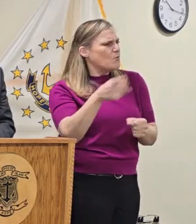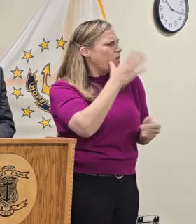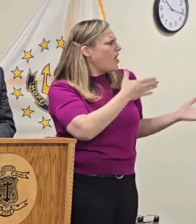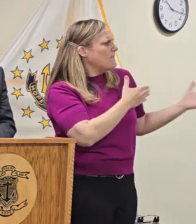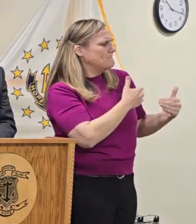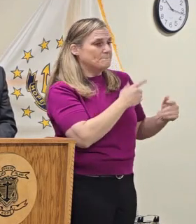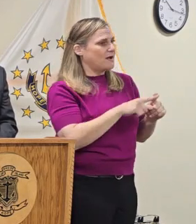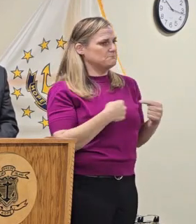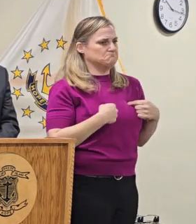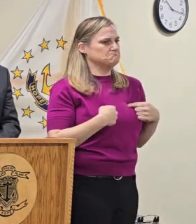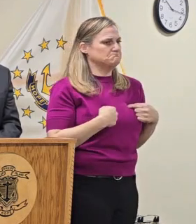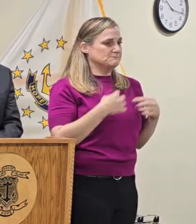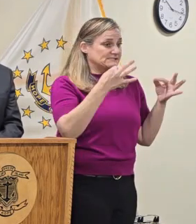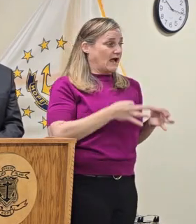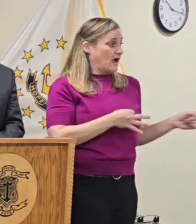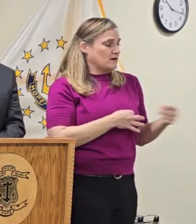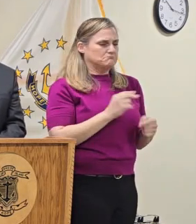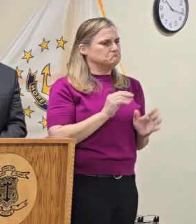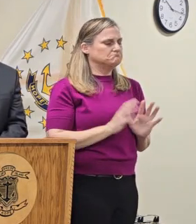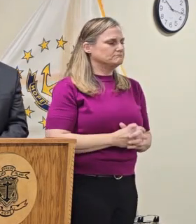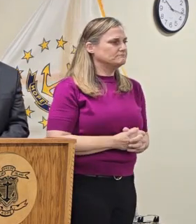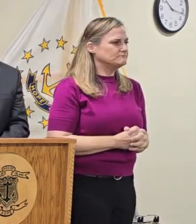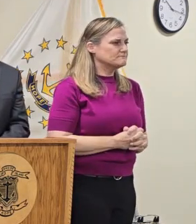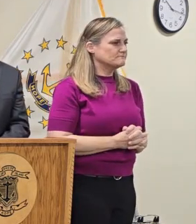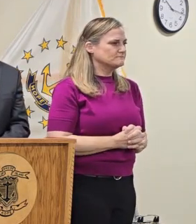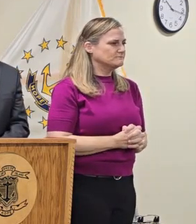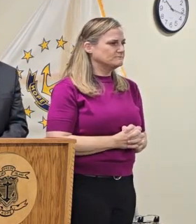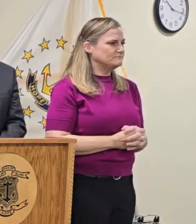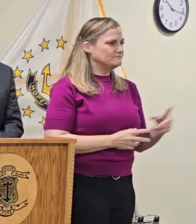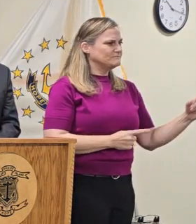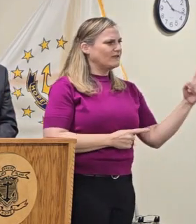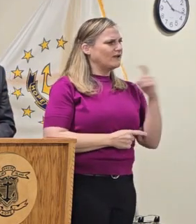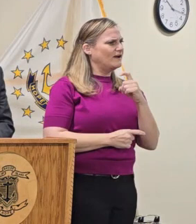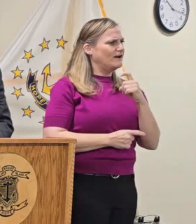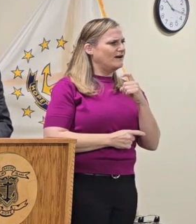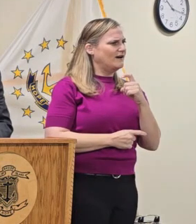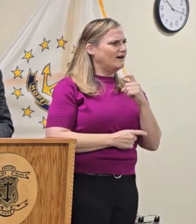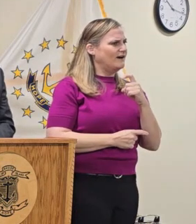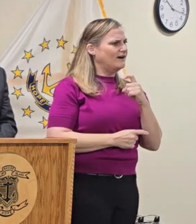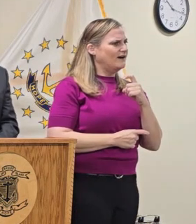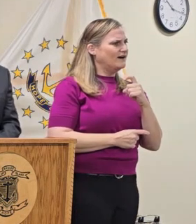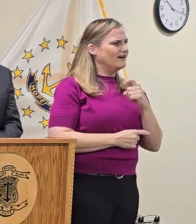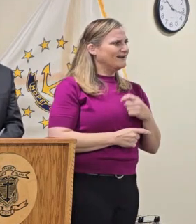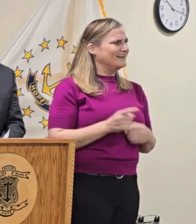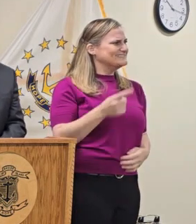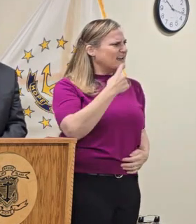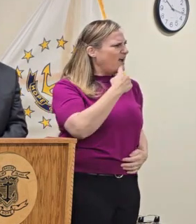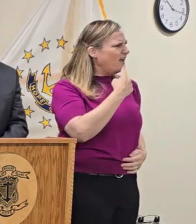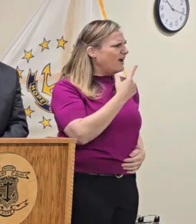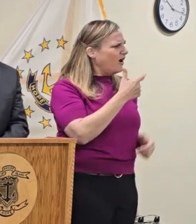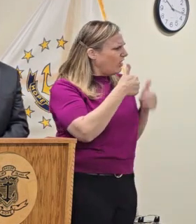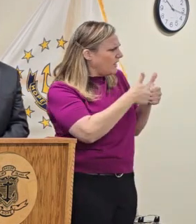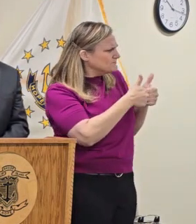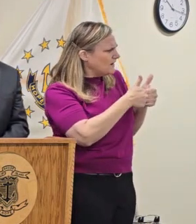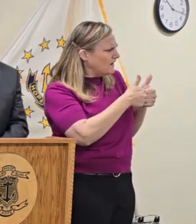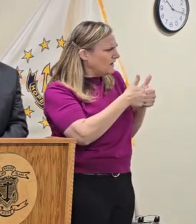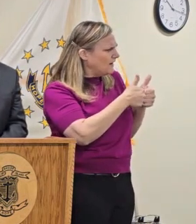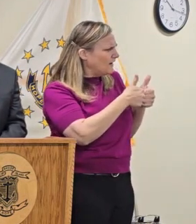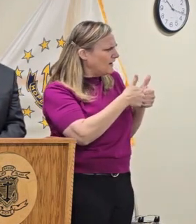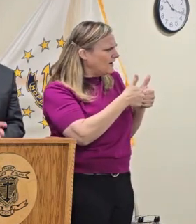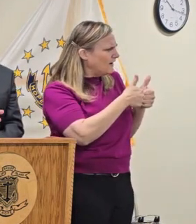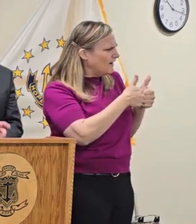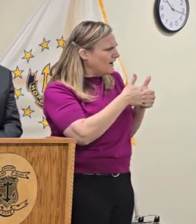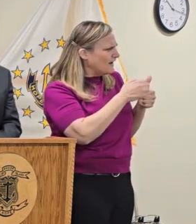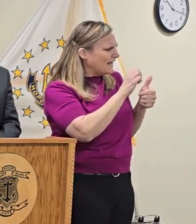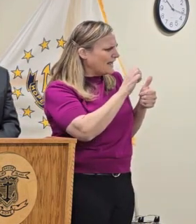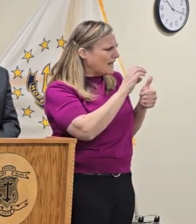response or a thumbs up emoji? It was the emoji. So, but I'm sure I'll be happy to share that at some point, so I'll be